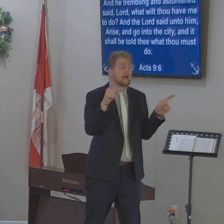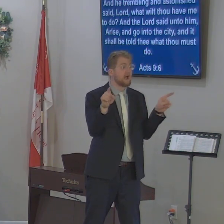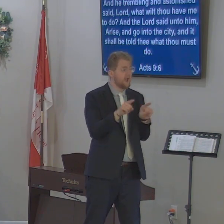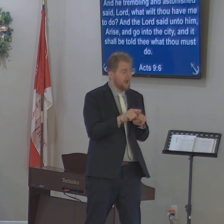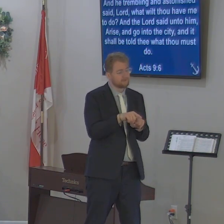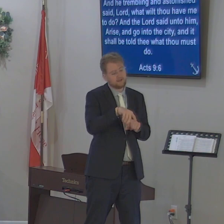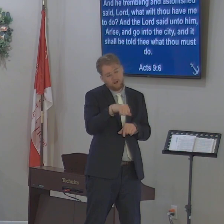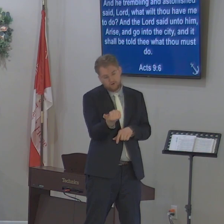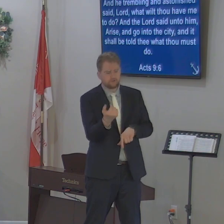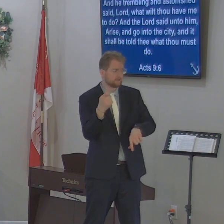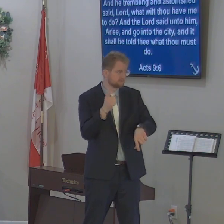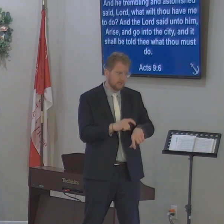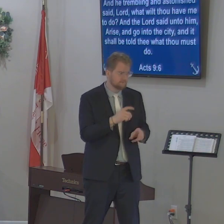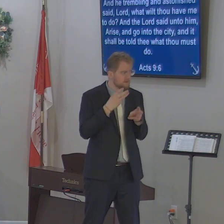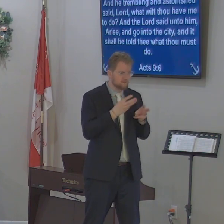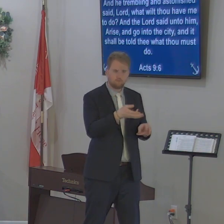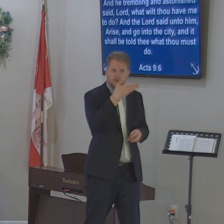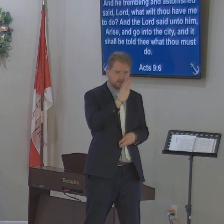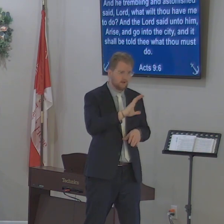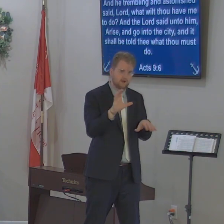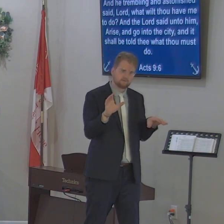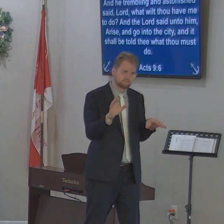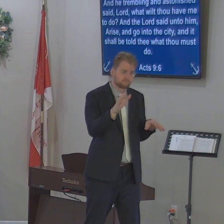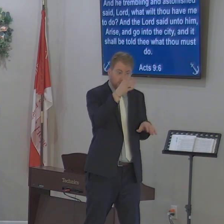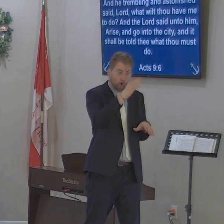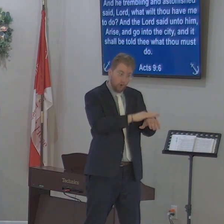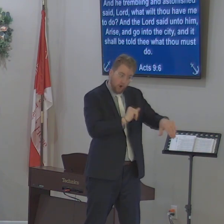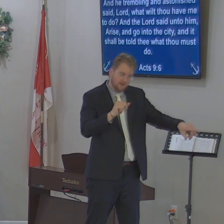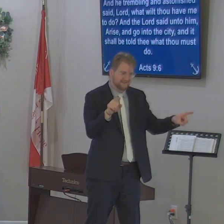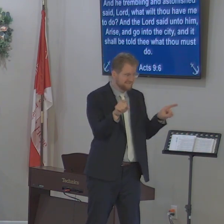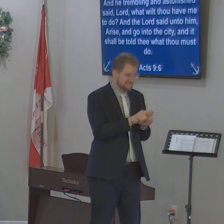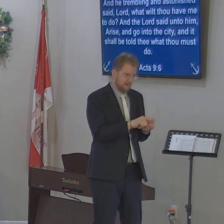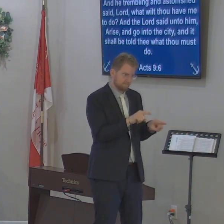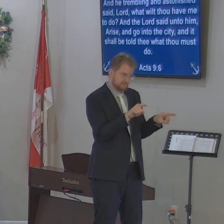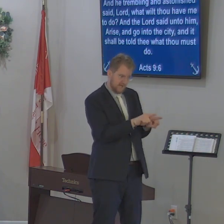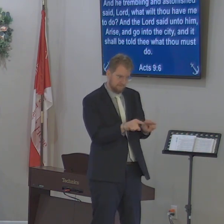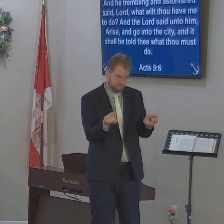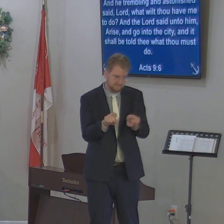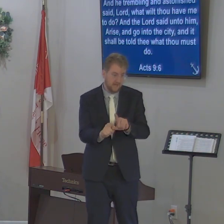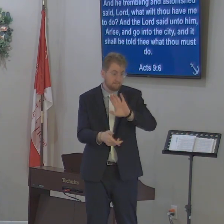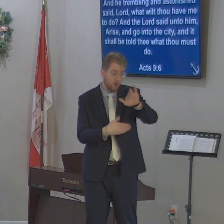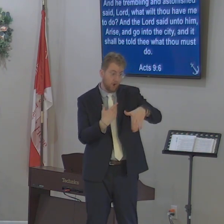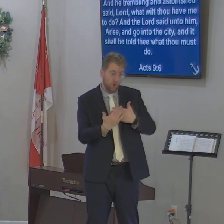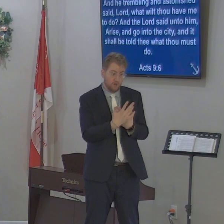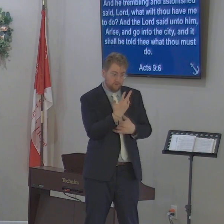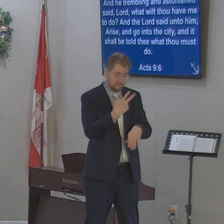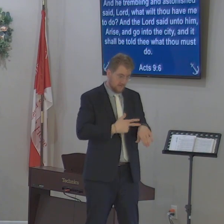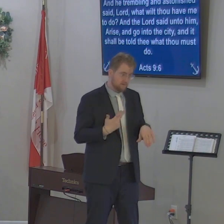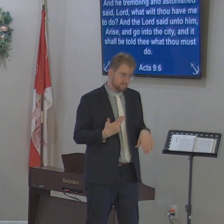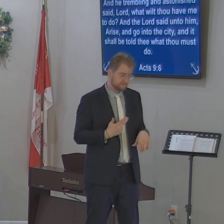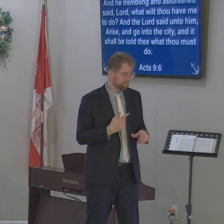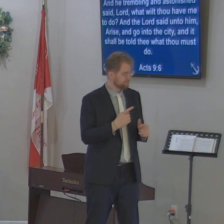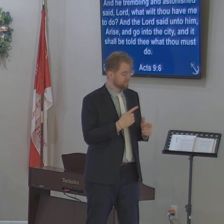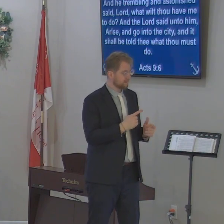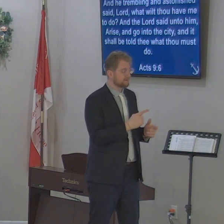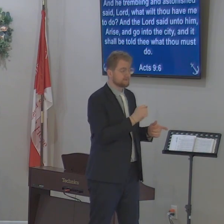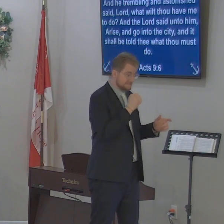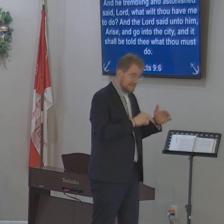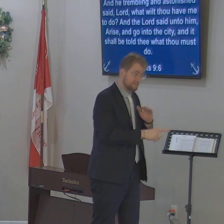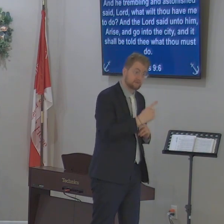The way he called didn't change. Nothing changed. It was the exact same. And he says, thy